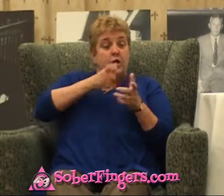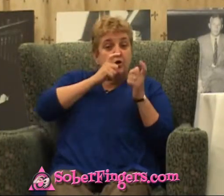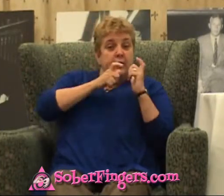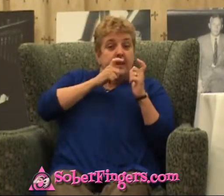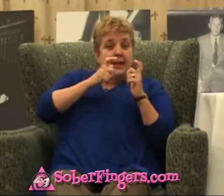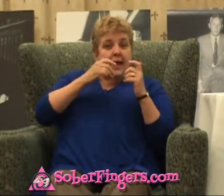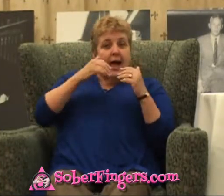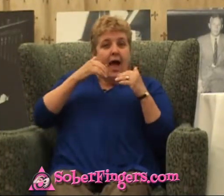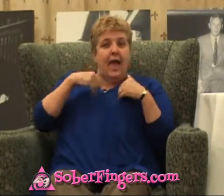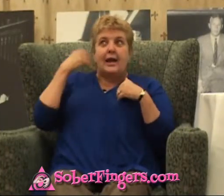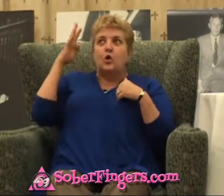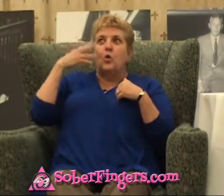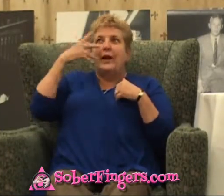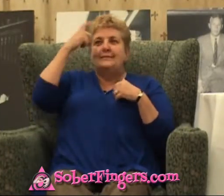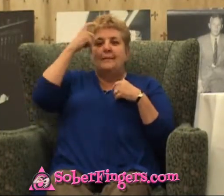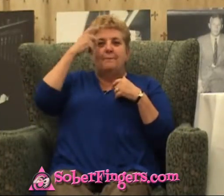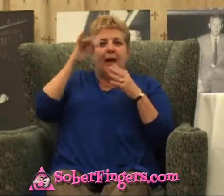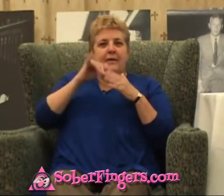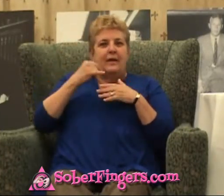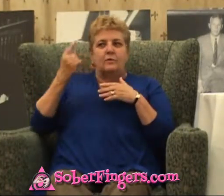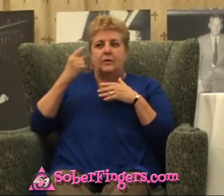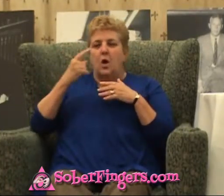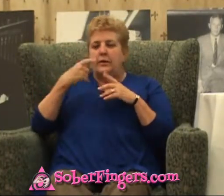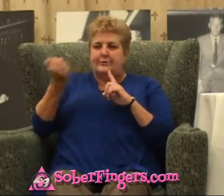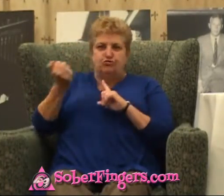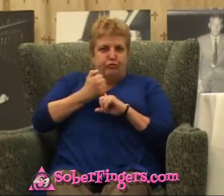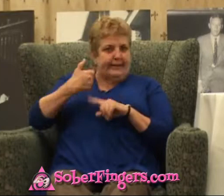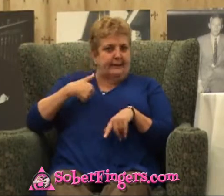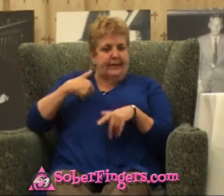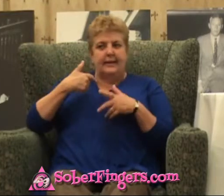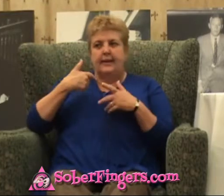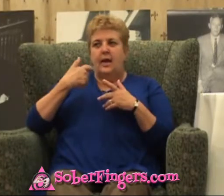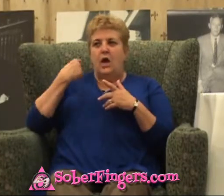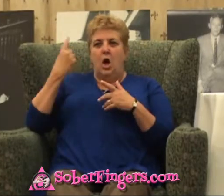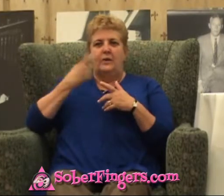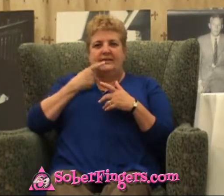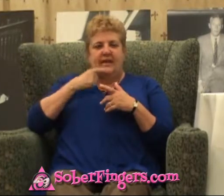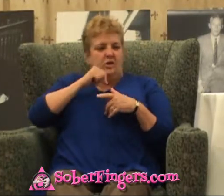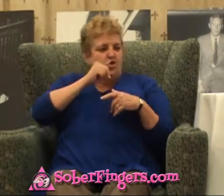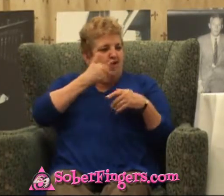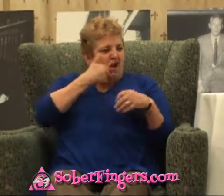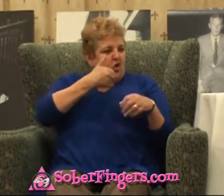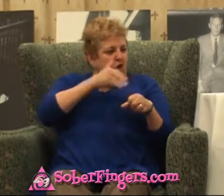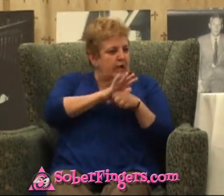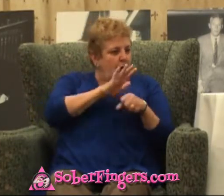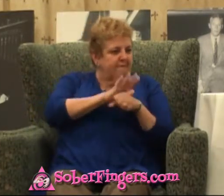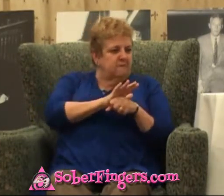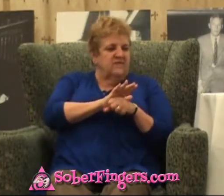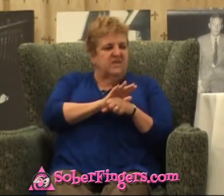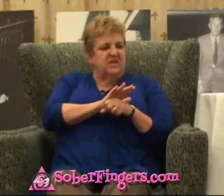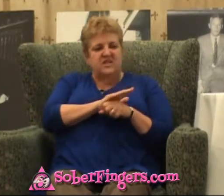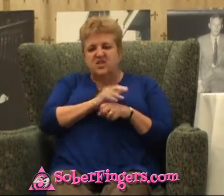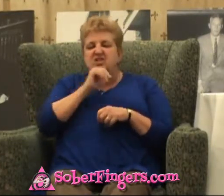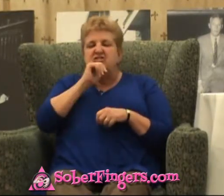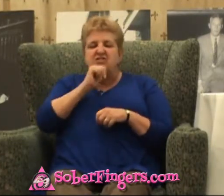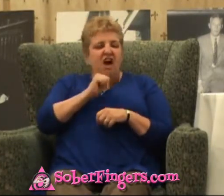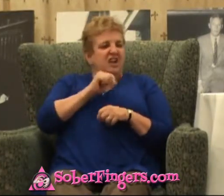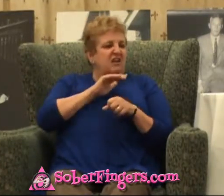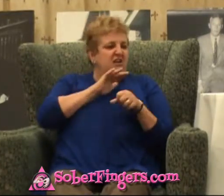crazy mind that was always doing me in. I had this mind that was always saying, you're not enough, Chris. You're just not enough. You're